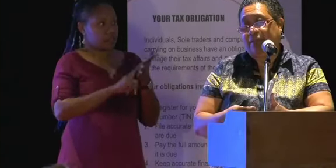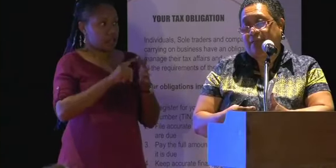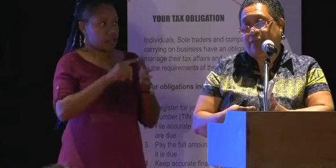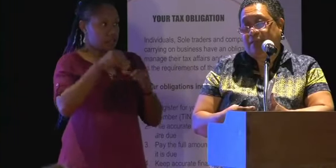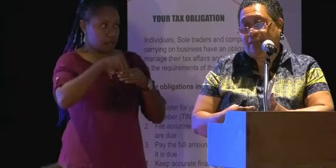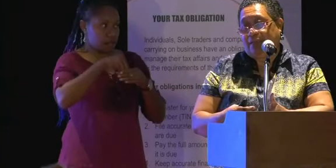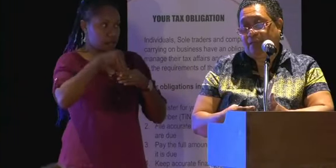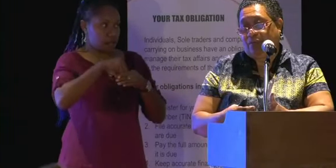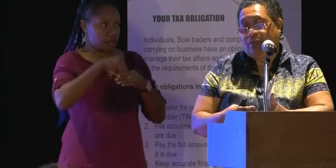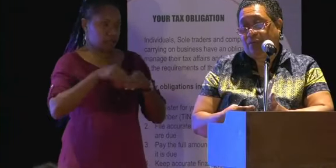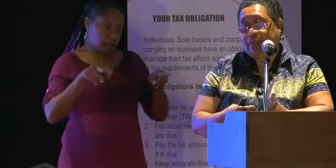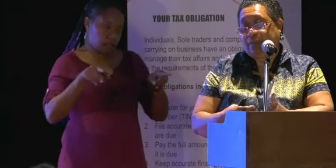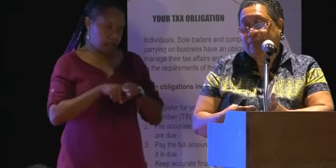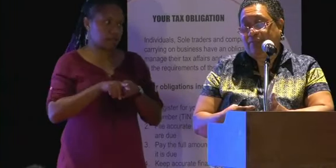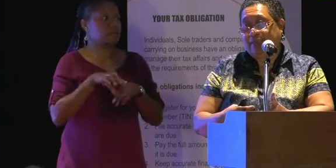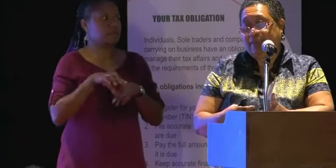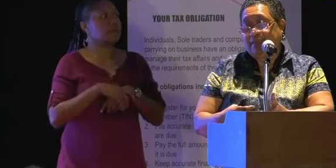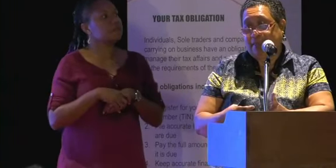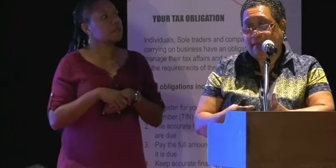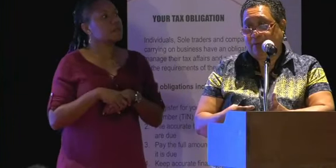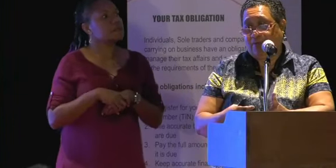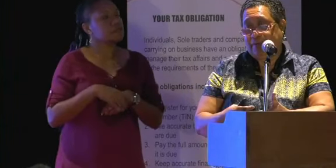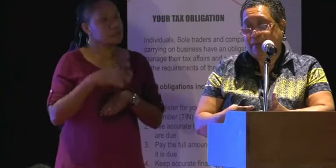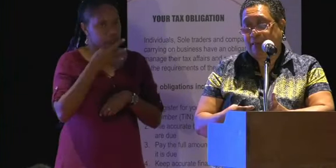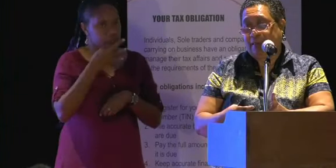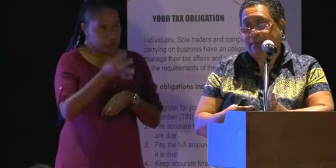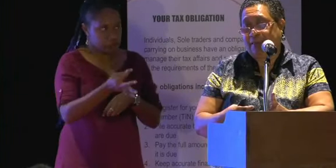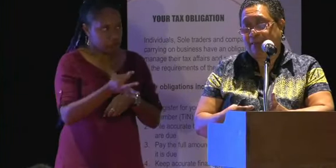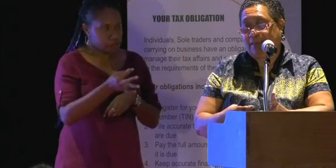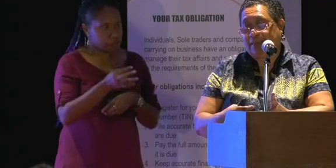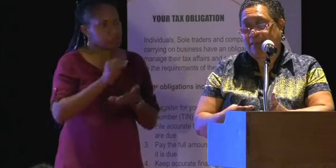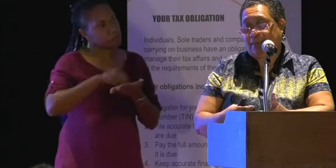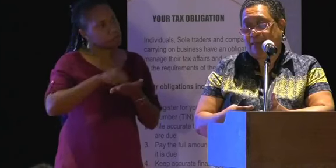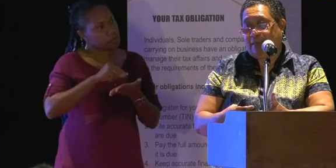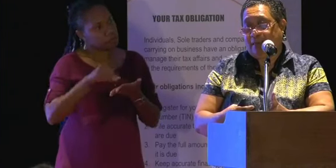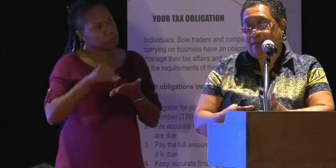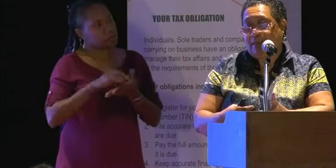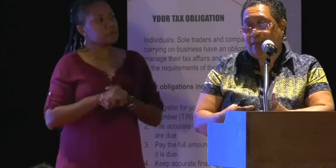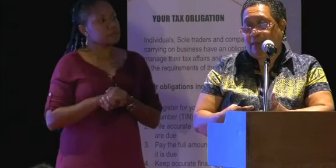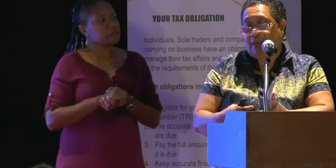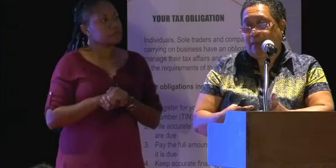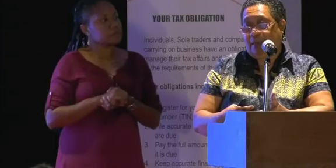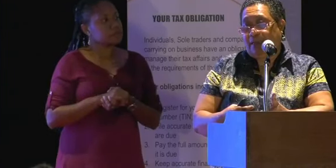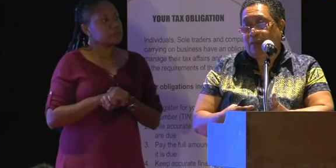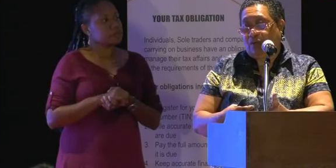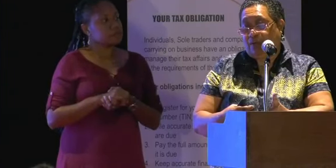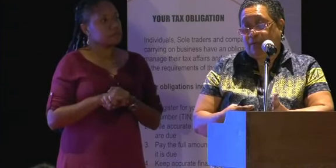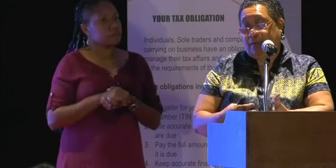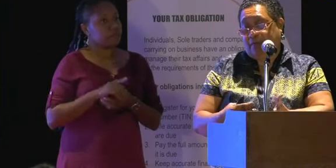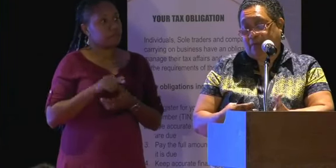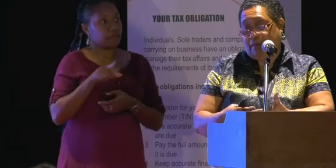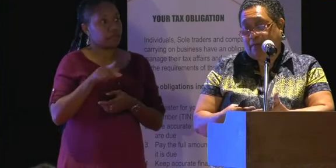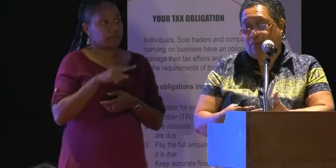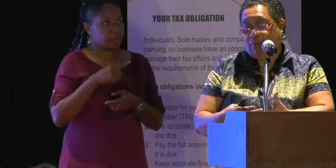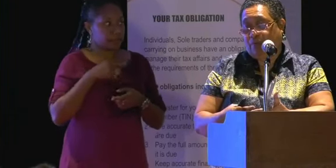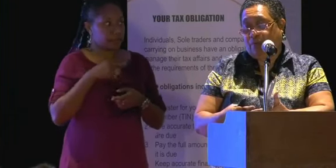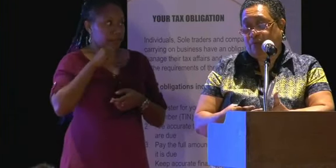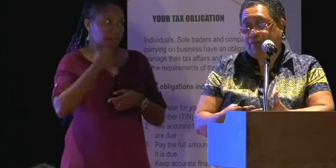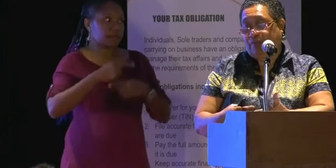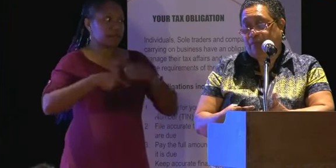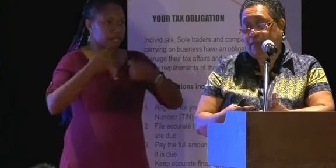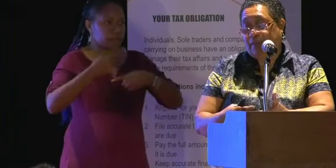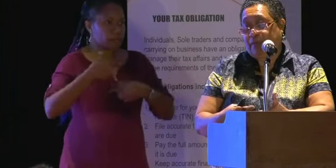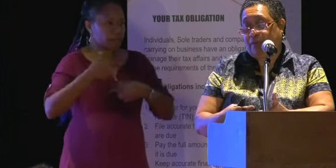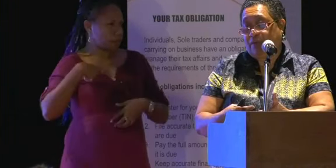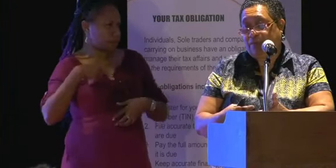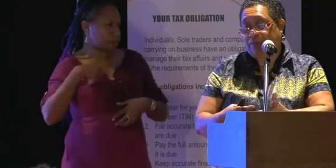same. You request in writing, state your reasons, and include your proposal